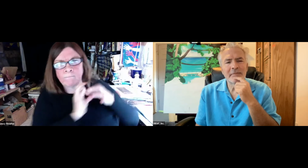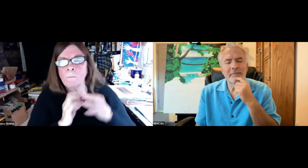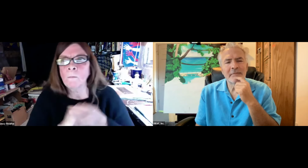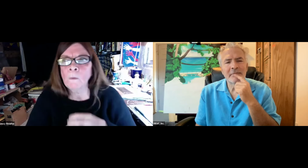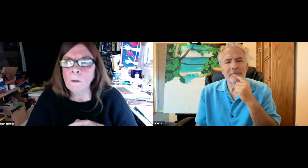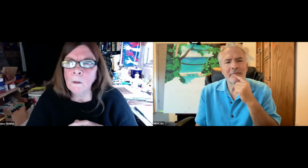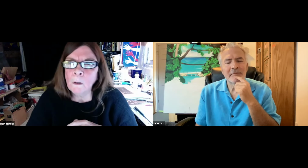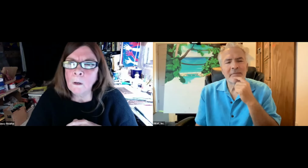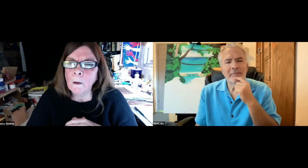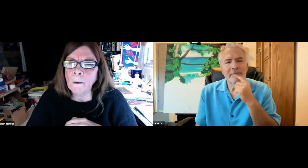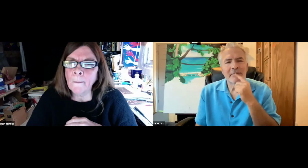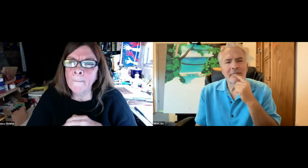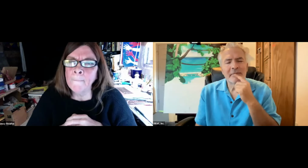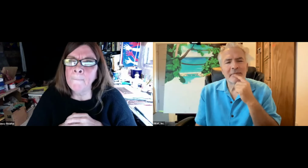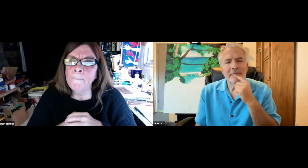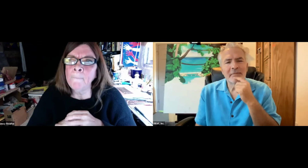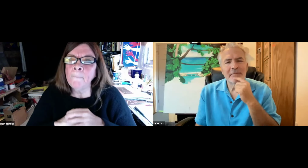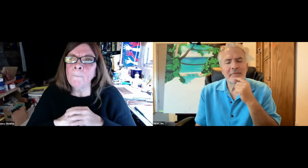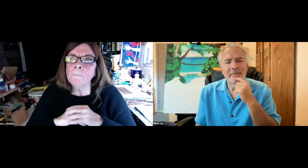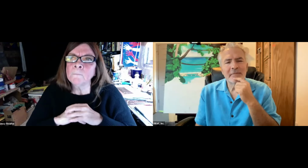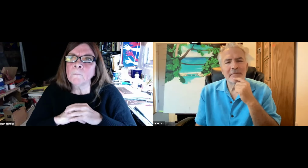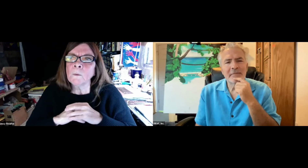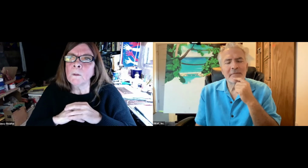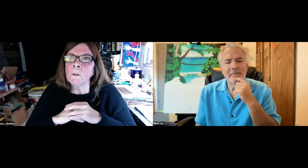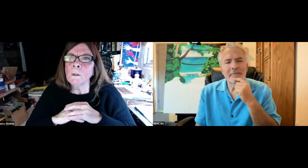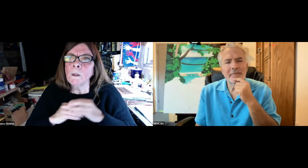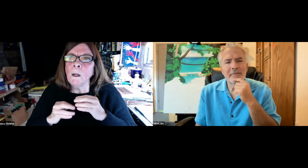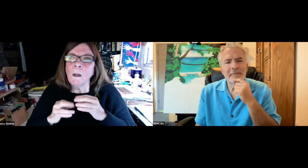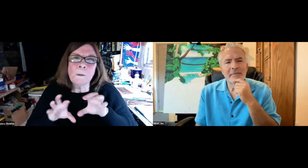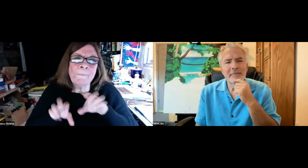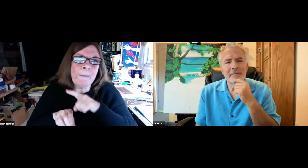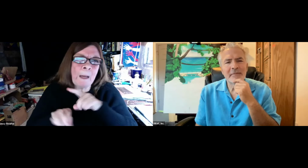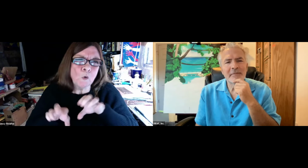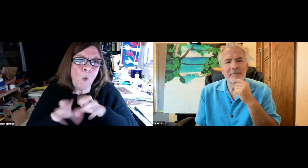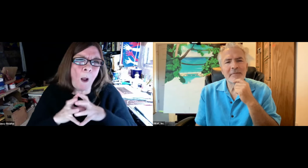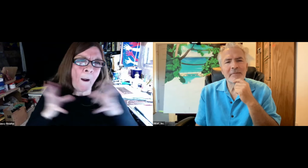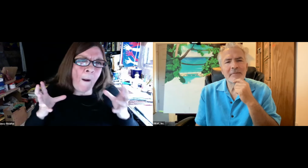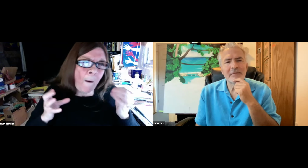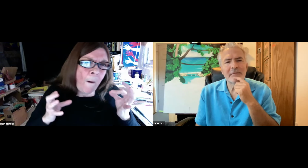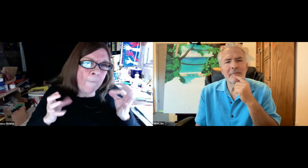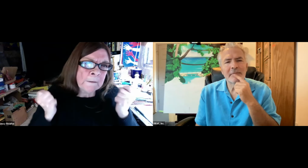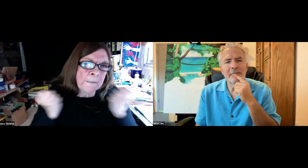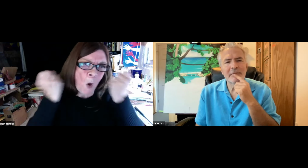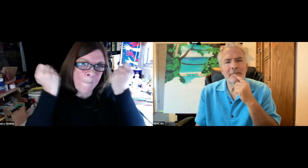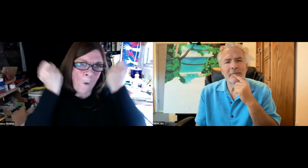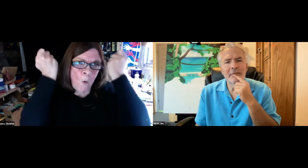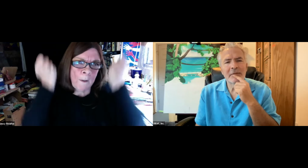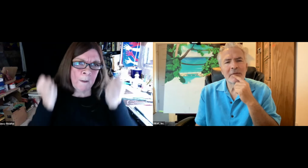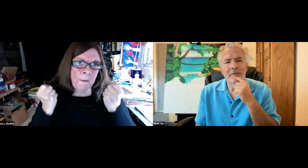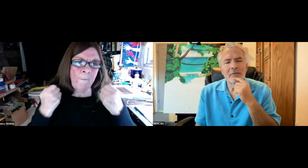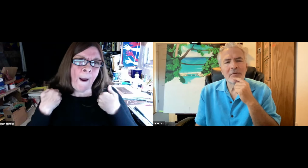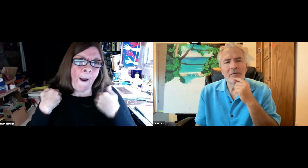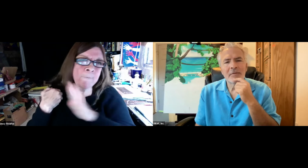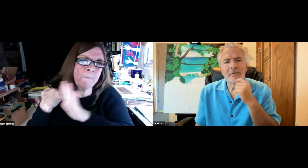connectedness to all within that relationship. There